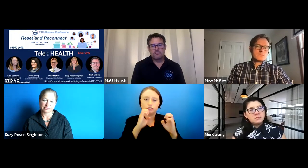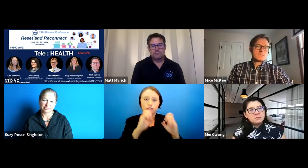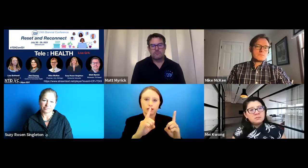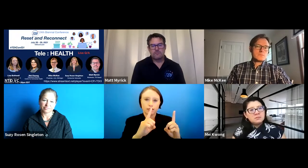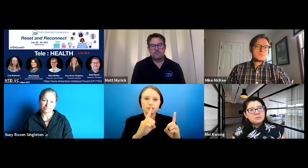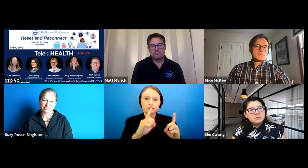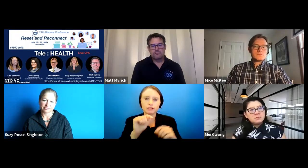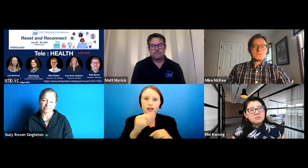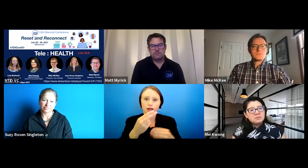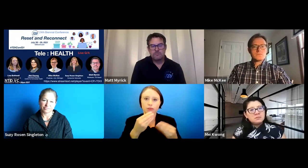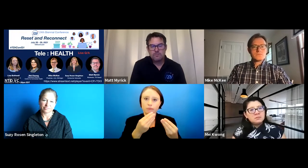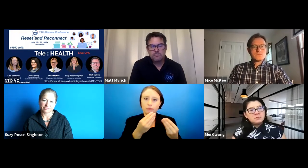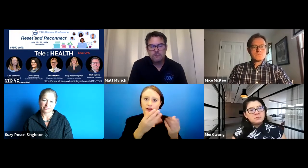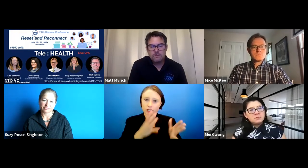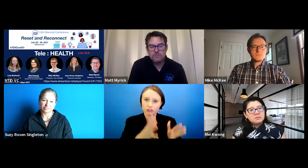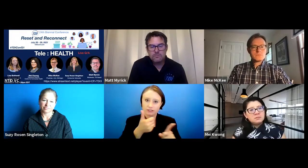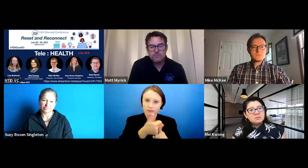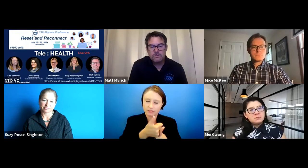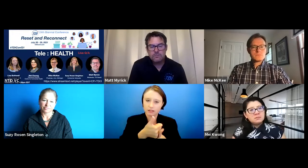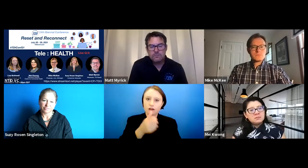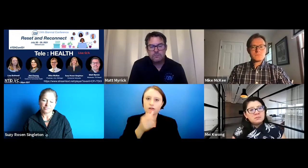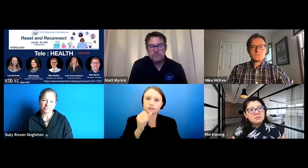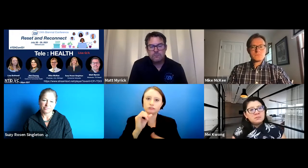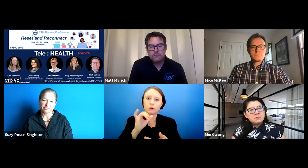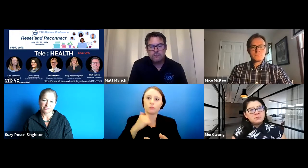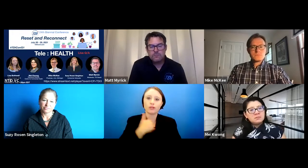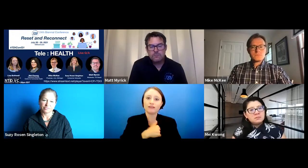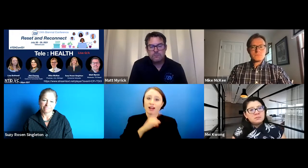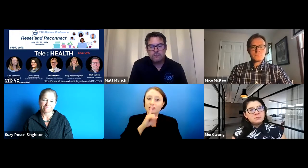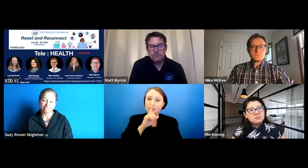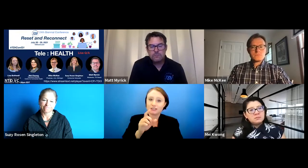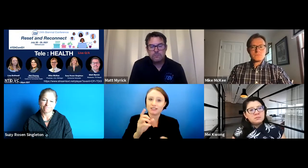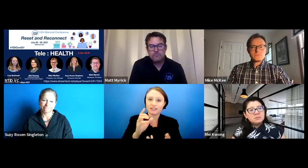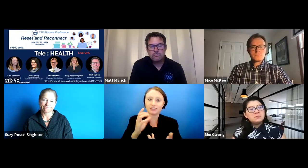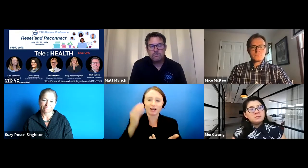to think about our goals and our vision for educating